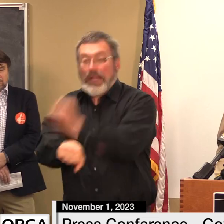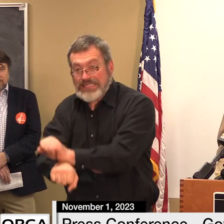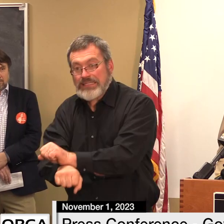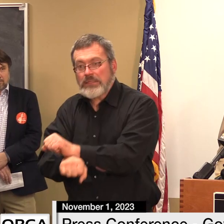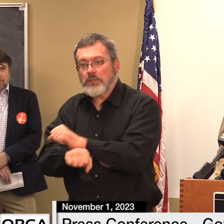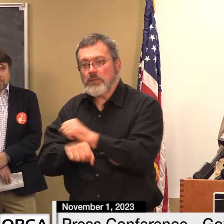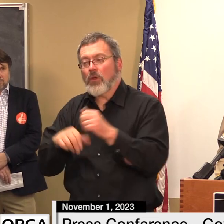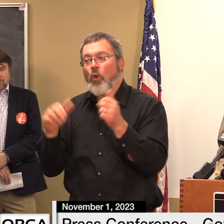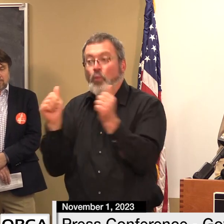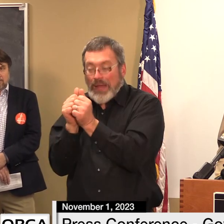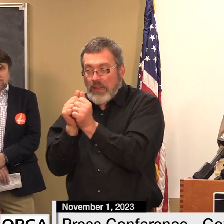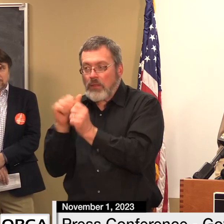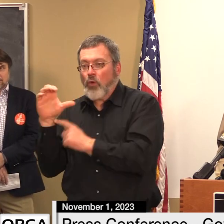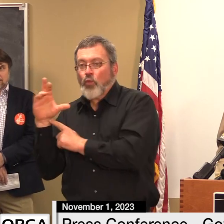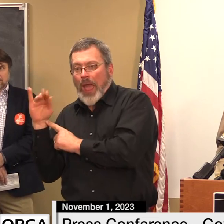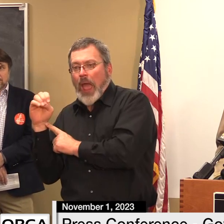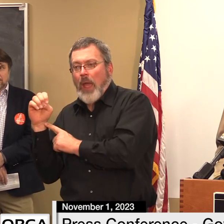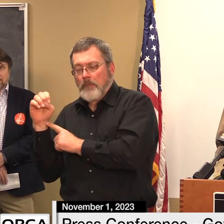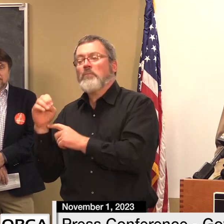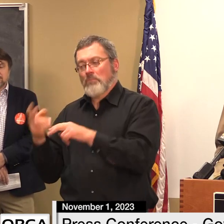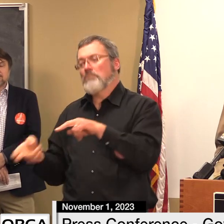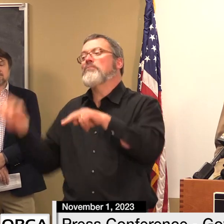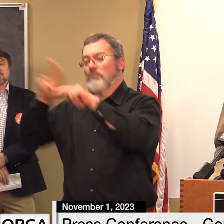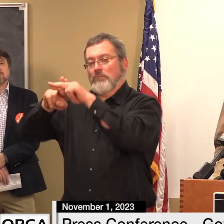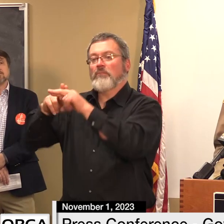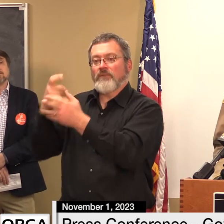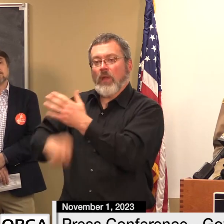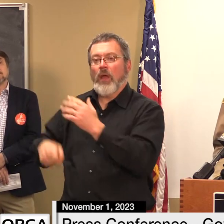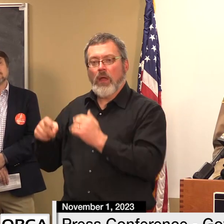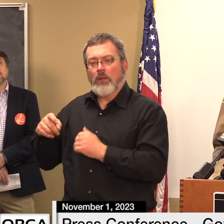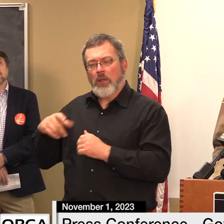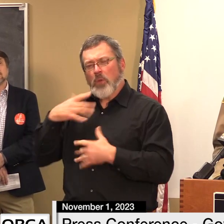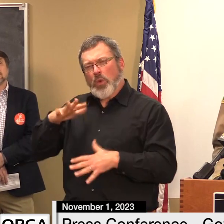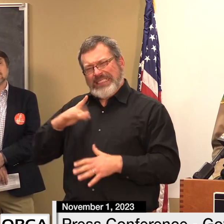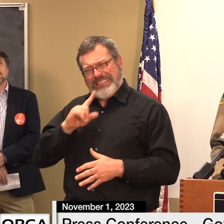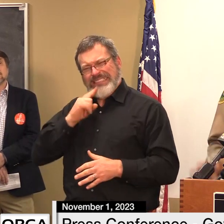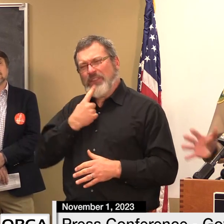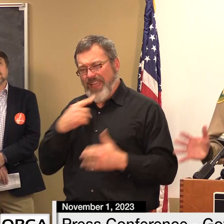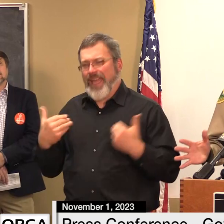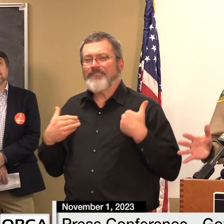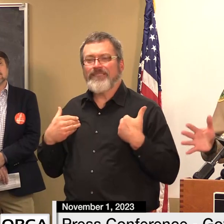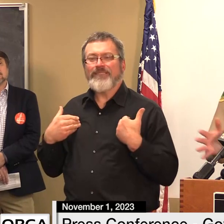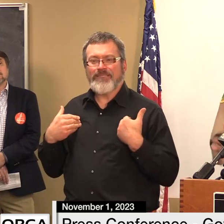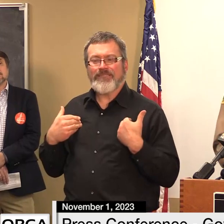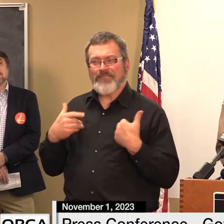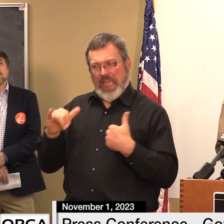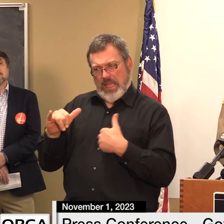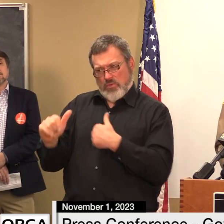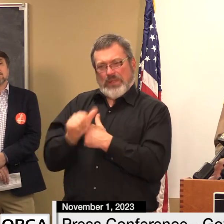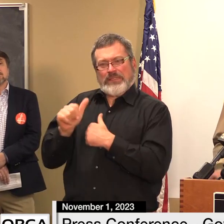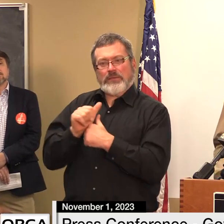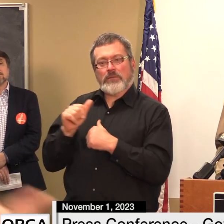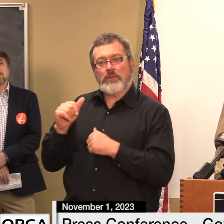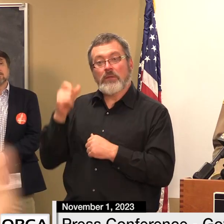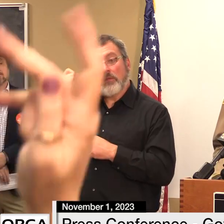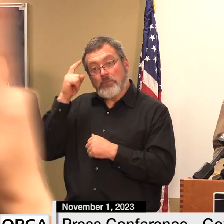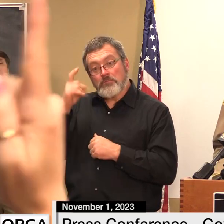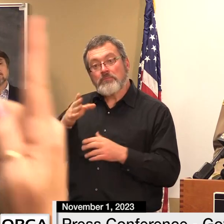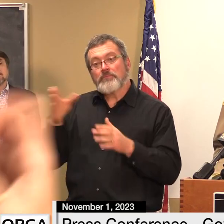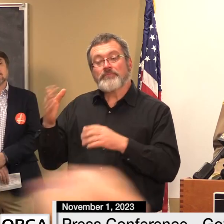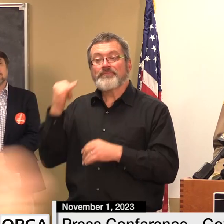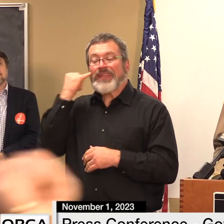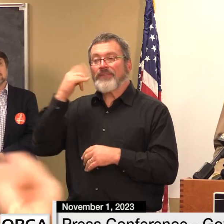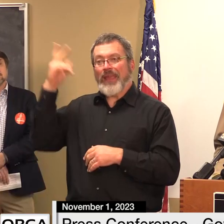So there are significant penalties for driving dangerously. And then there are other crimes, careless and negligent